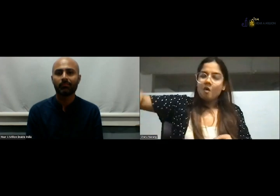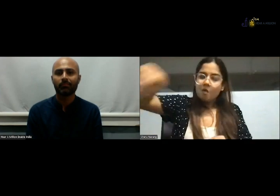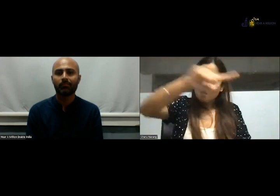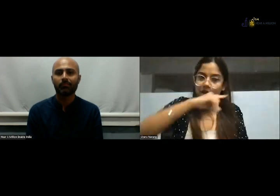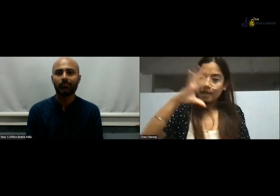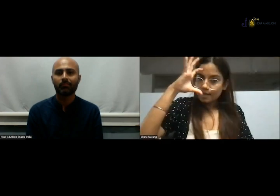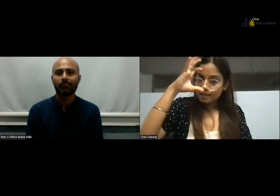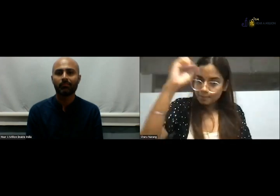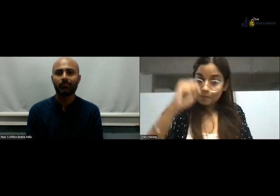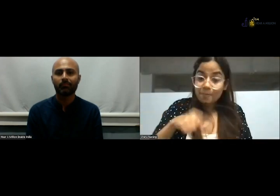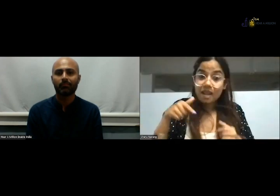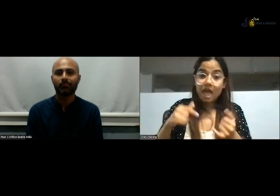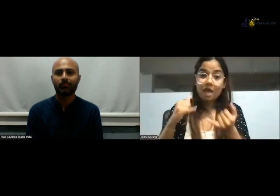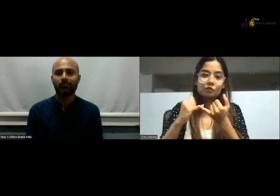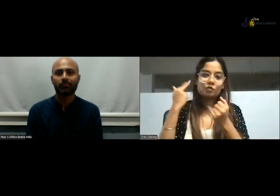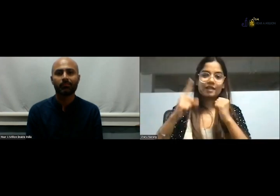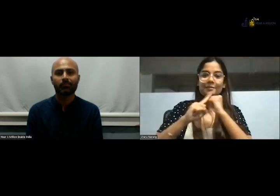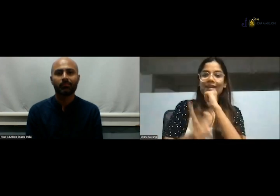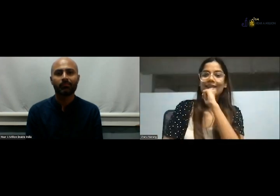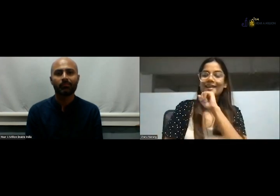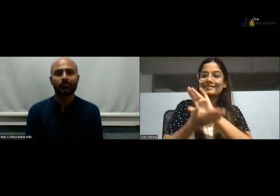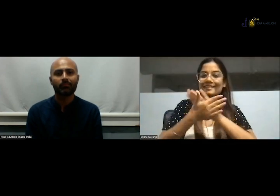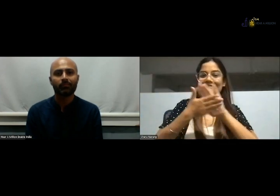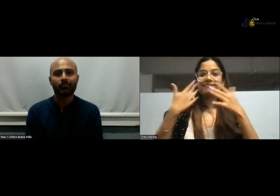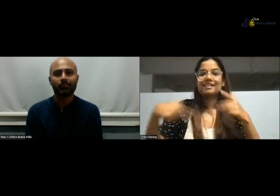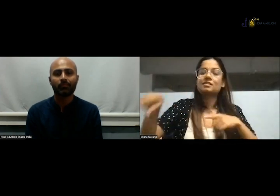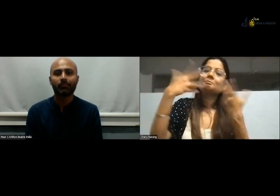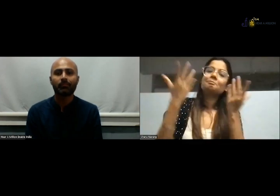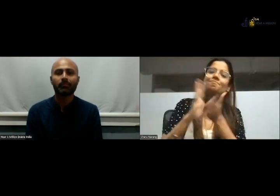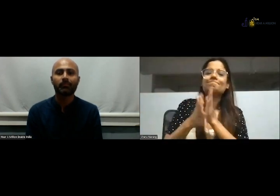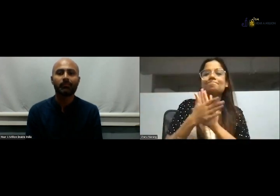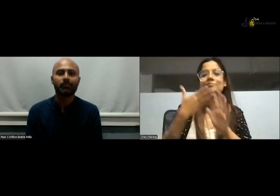role model for all of us. She was a perfect person.